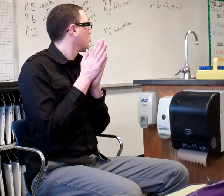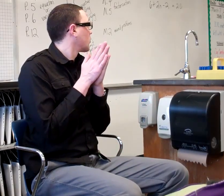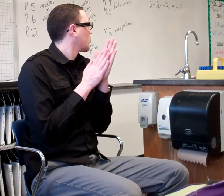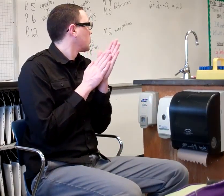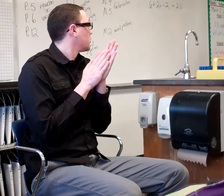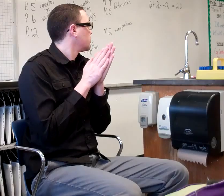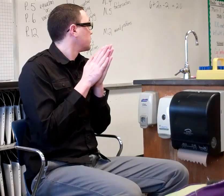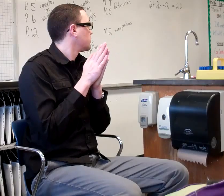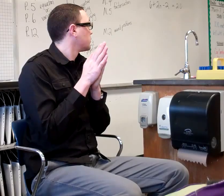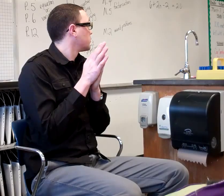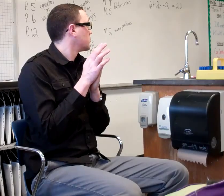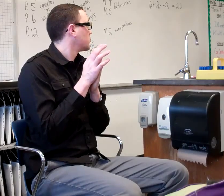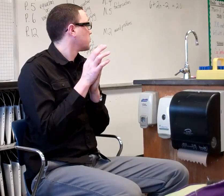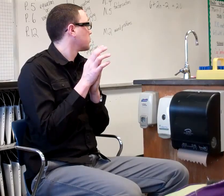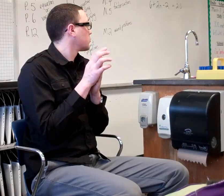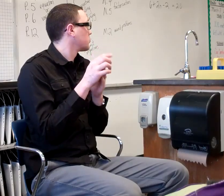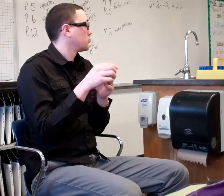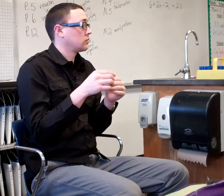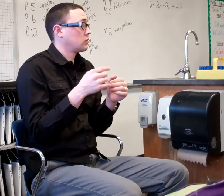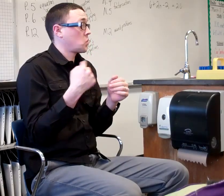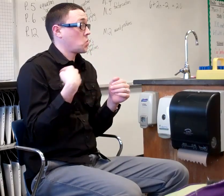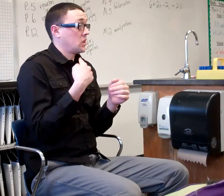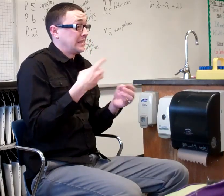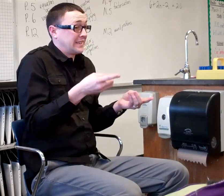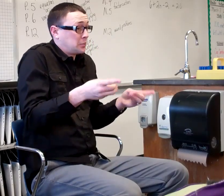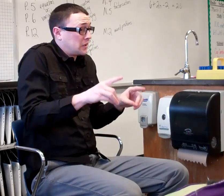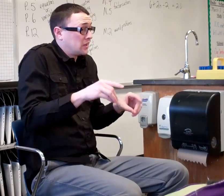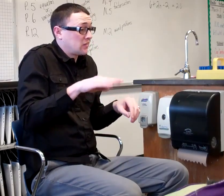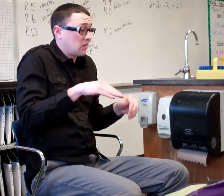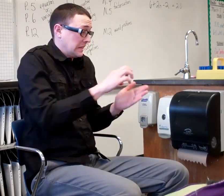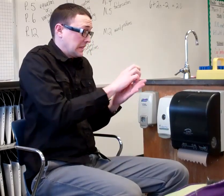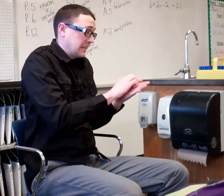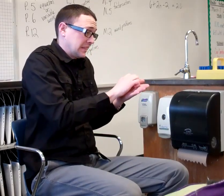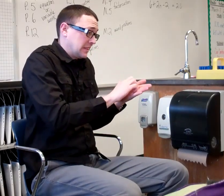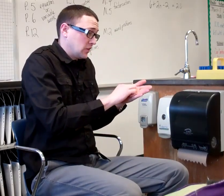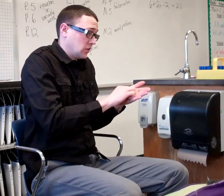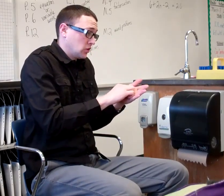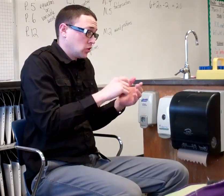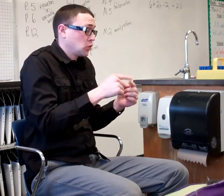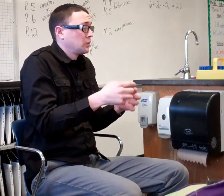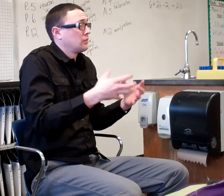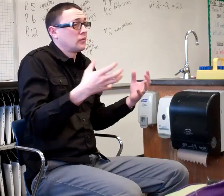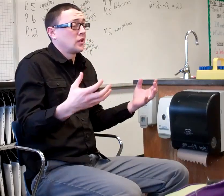We rely on the calculators way too much if that's hard. 6 minus 2.